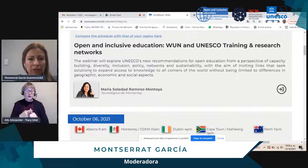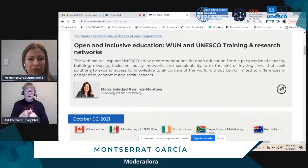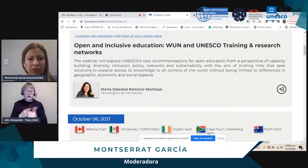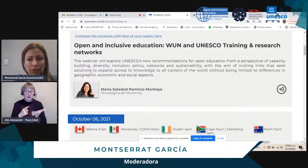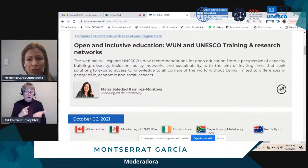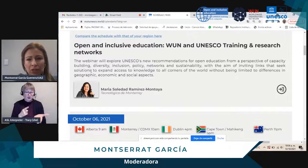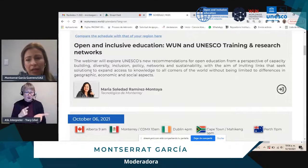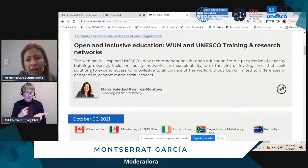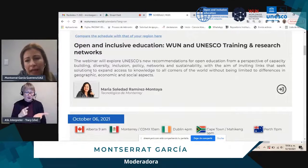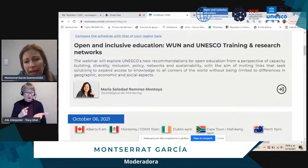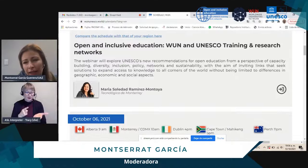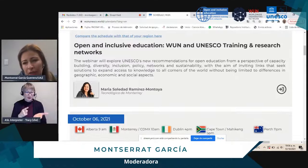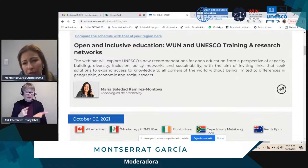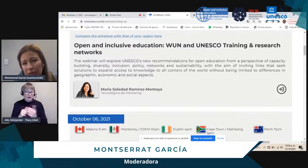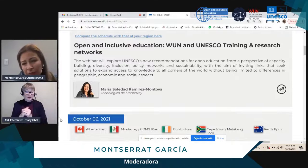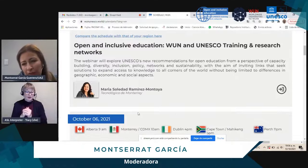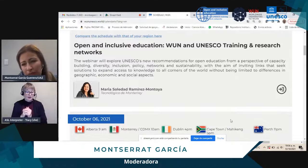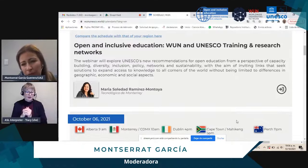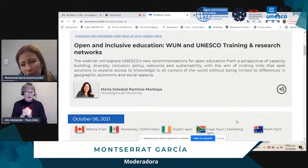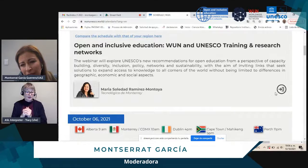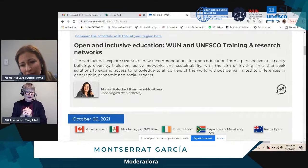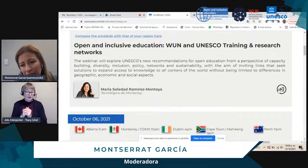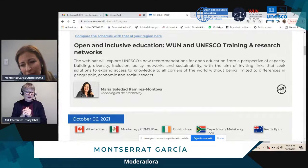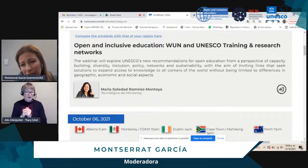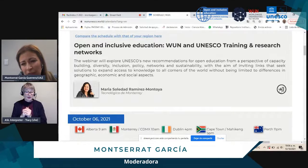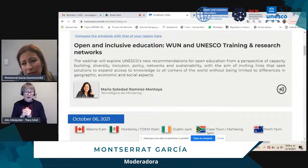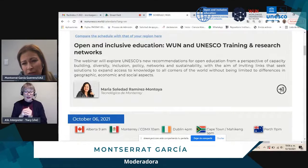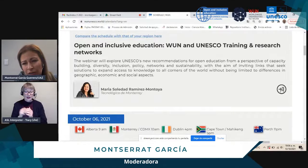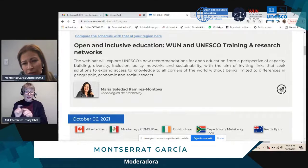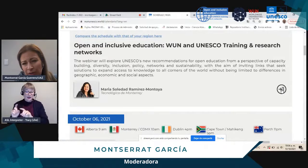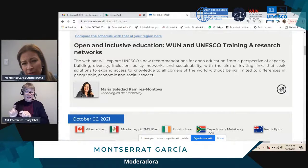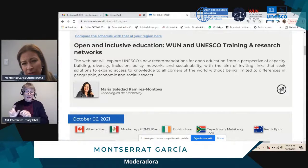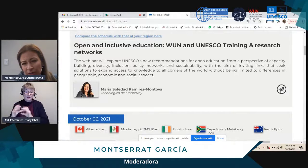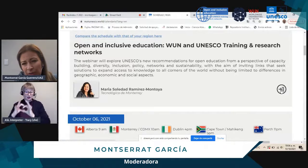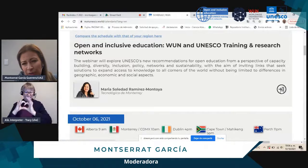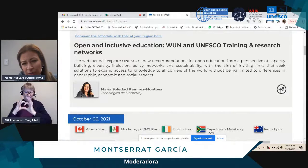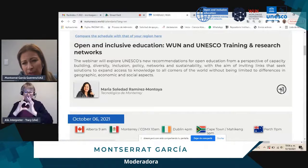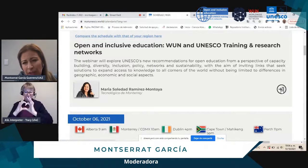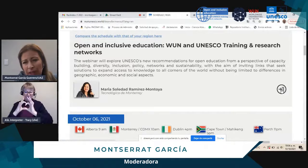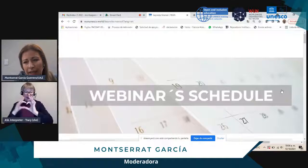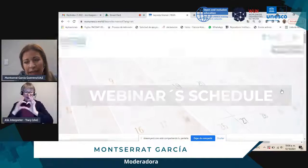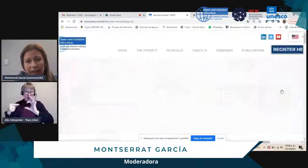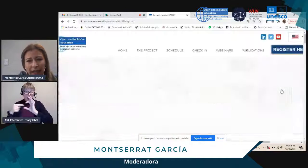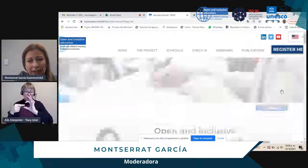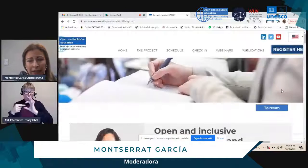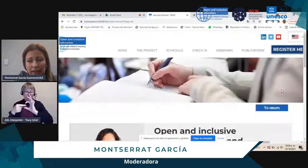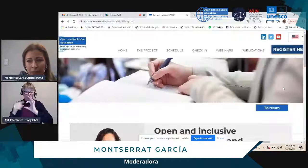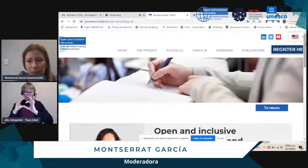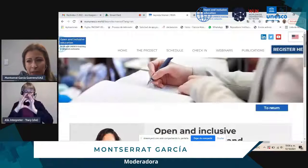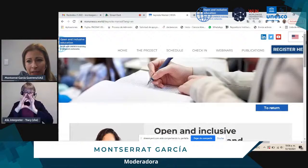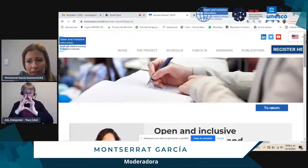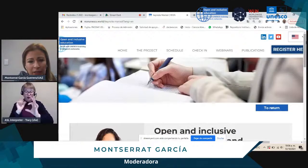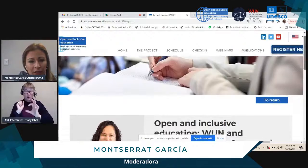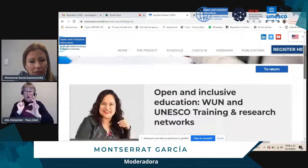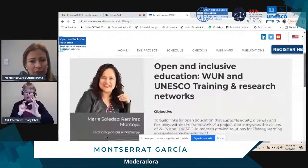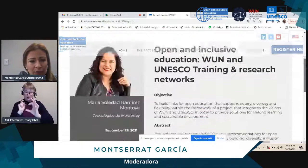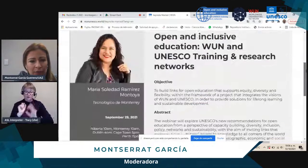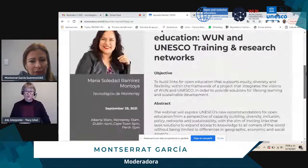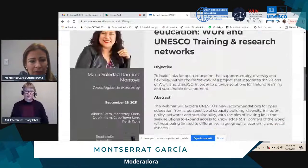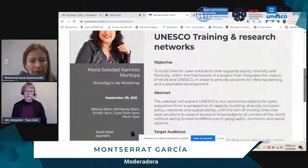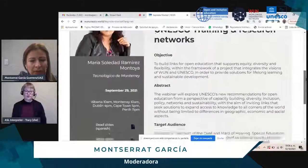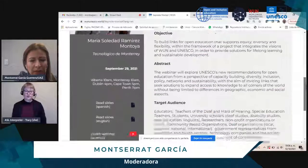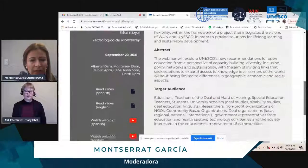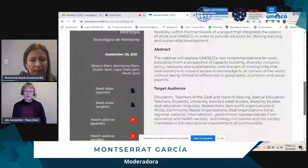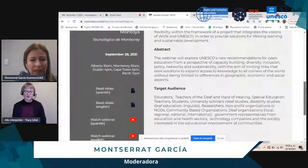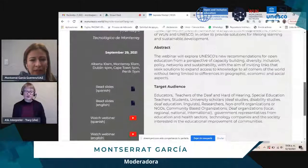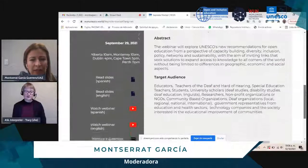Open and Inclusive Education, and you have to click on the circle with the arrow, and that way you'll